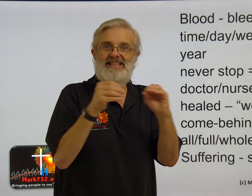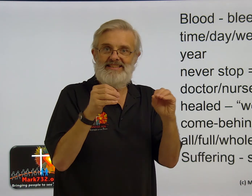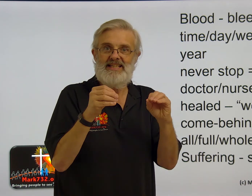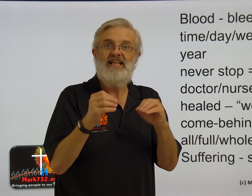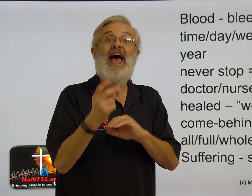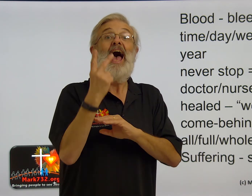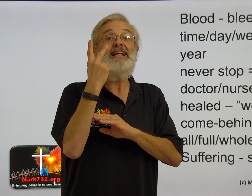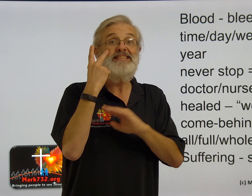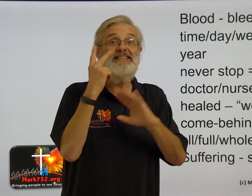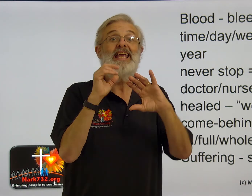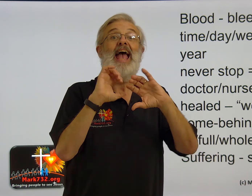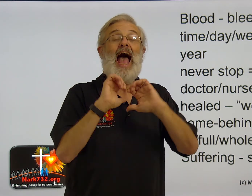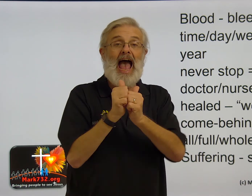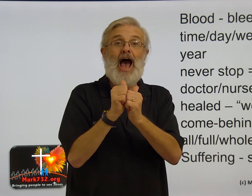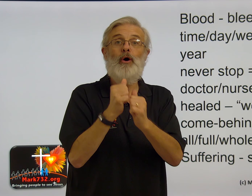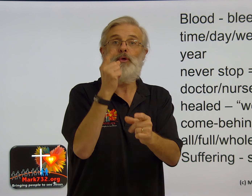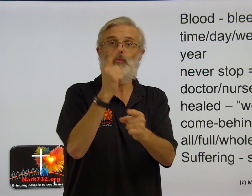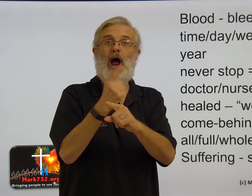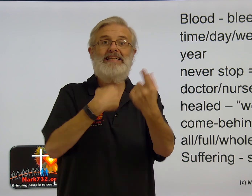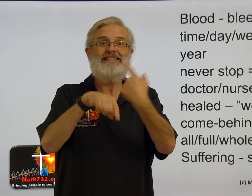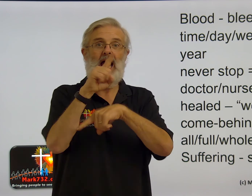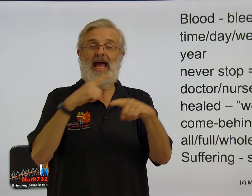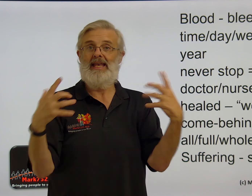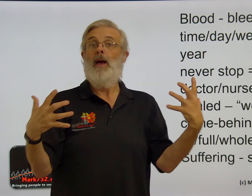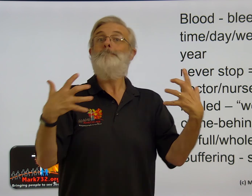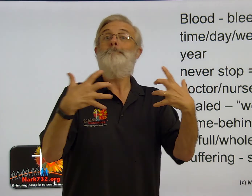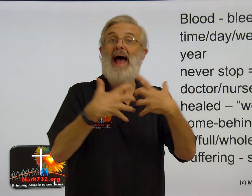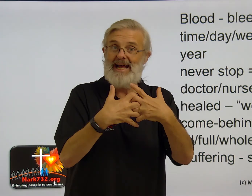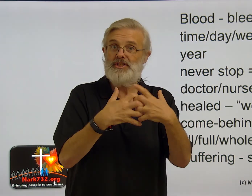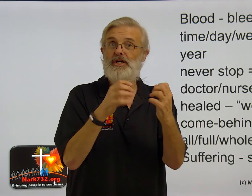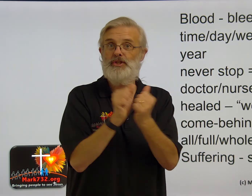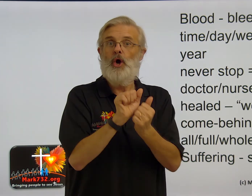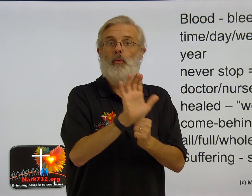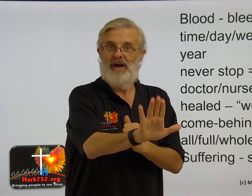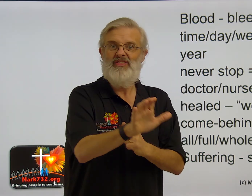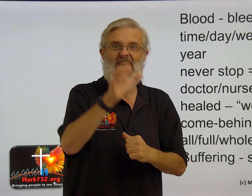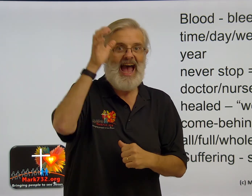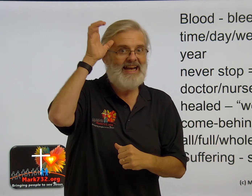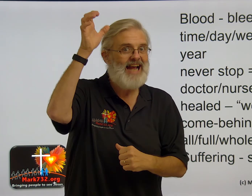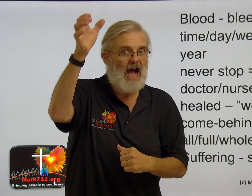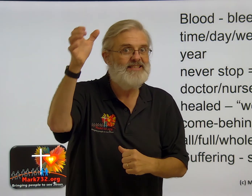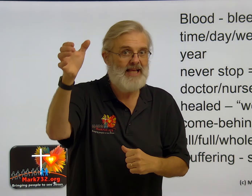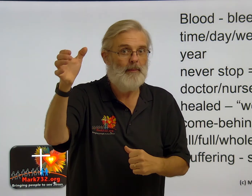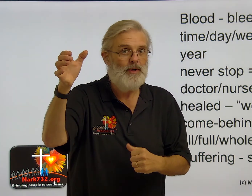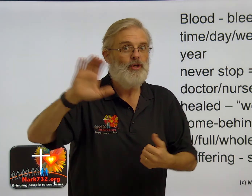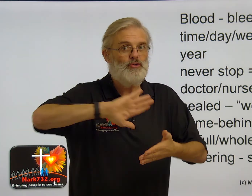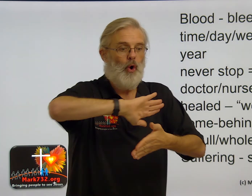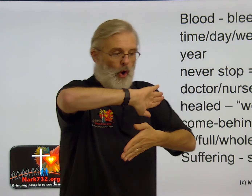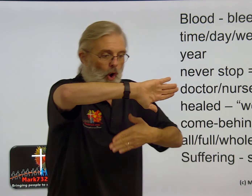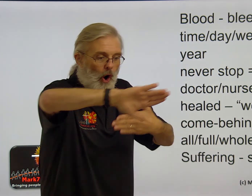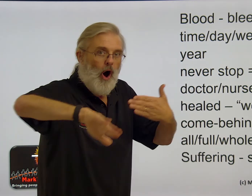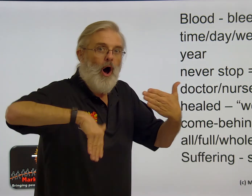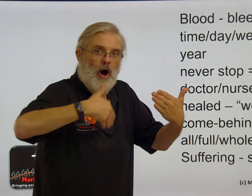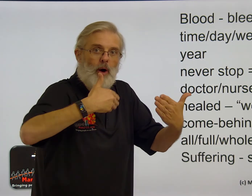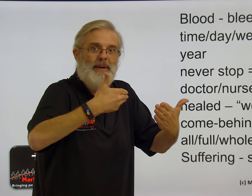sentences and see how the right sign matches with that concept. So all meaning